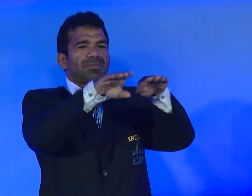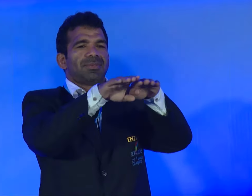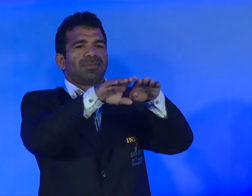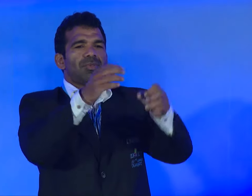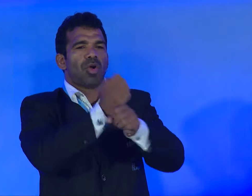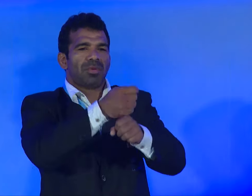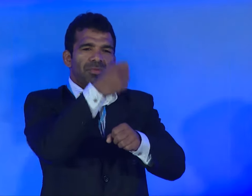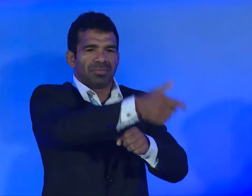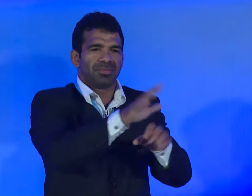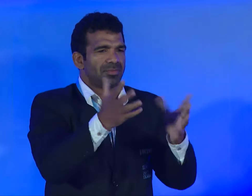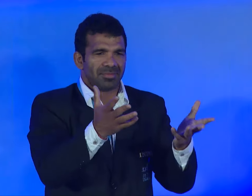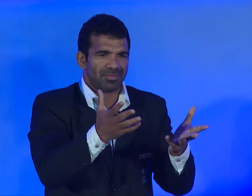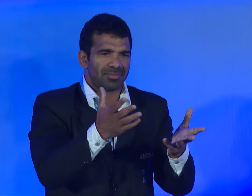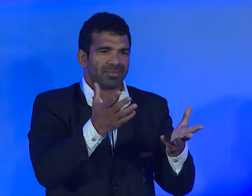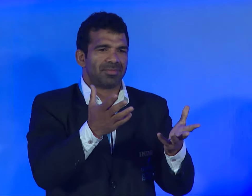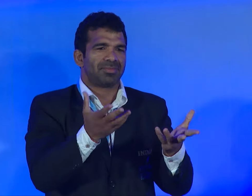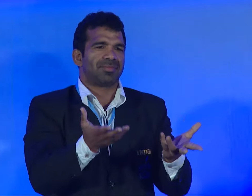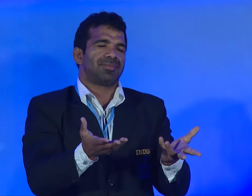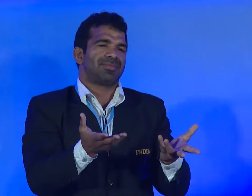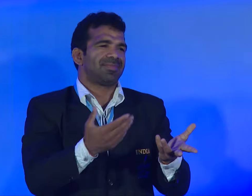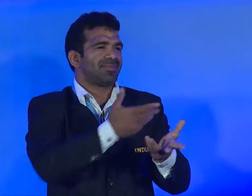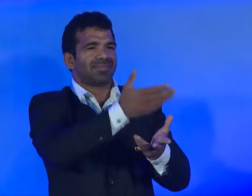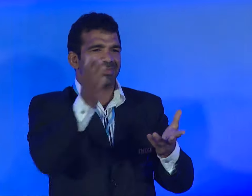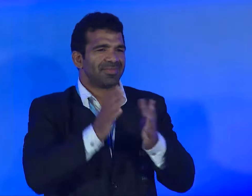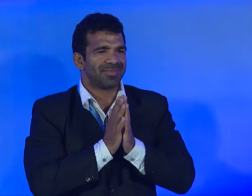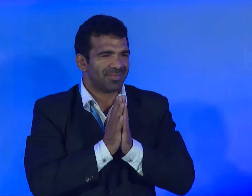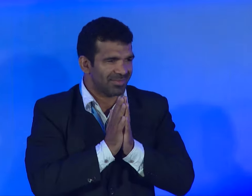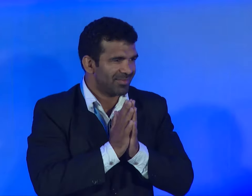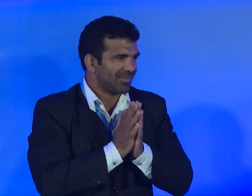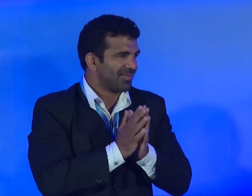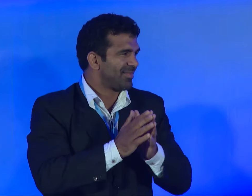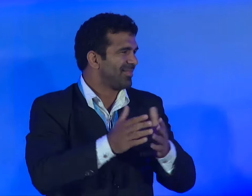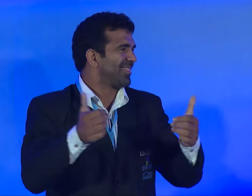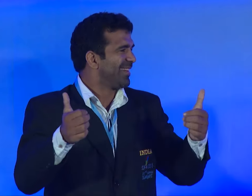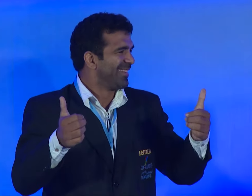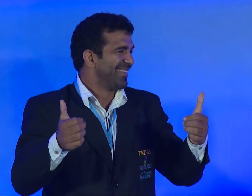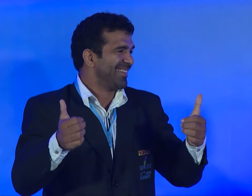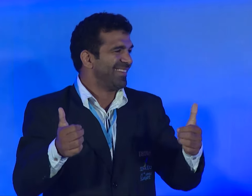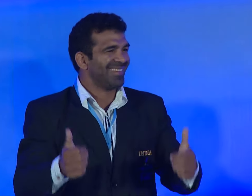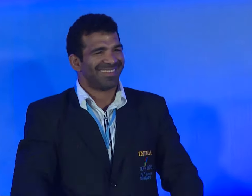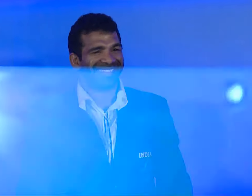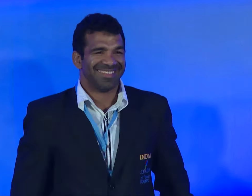all are equal. No, there is no inequality in God's eyes. Thanks to all.